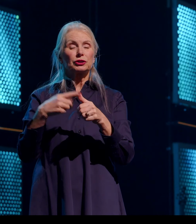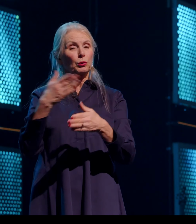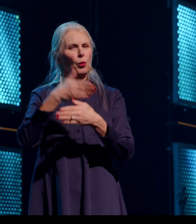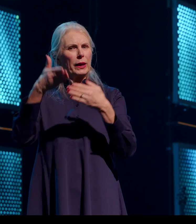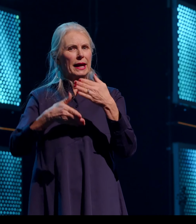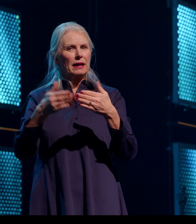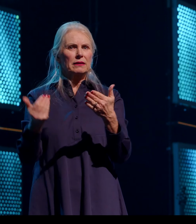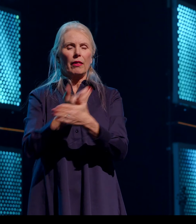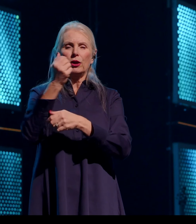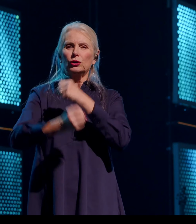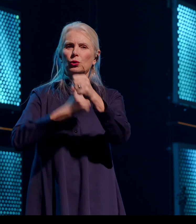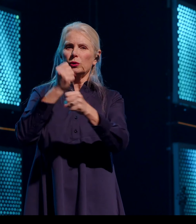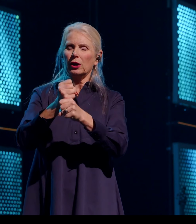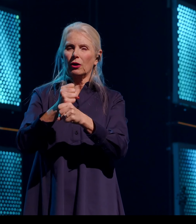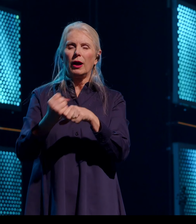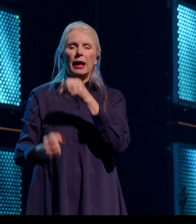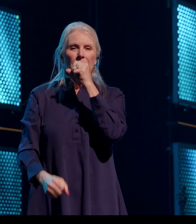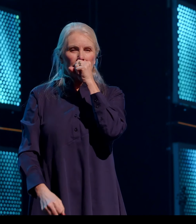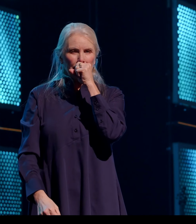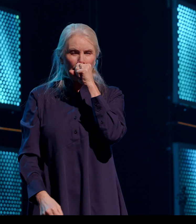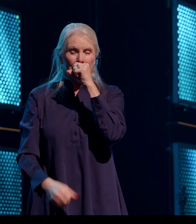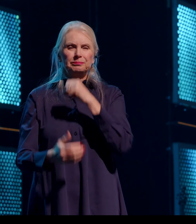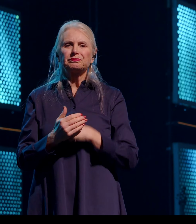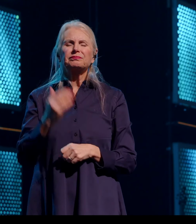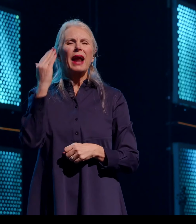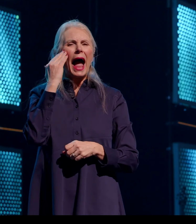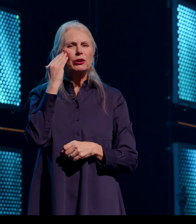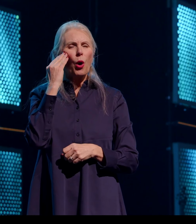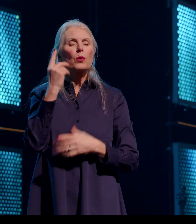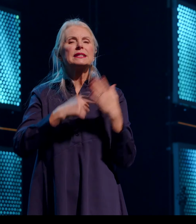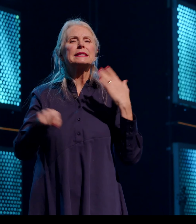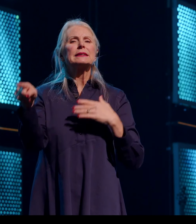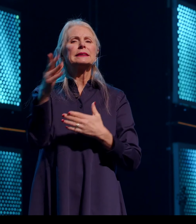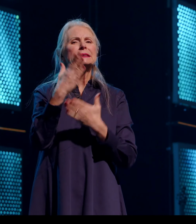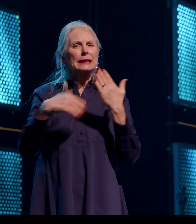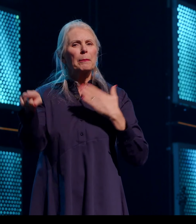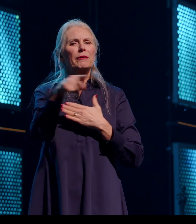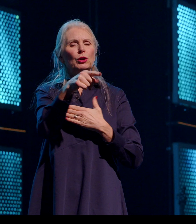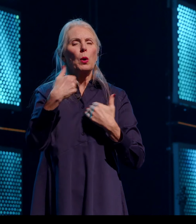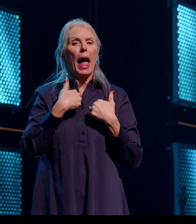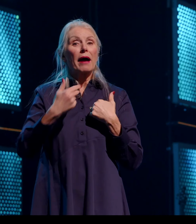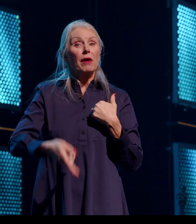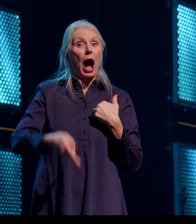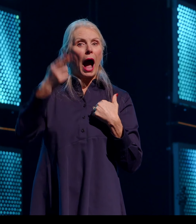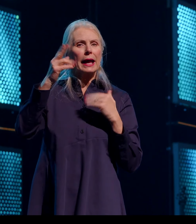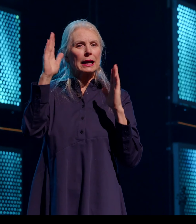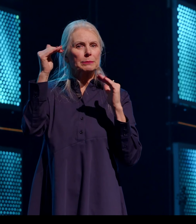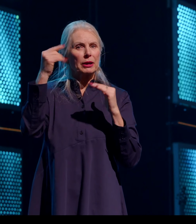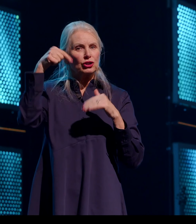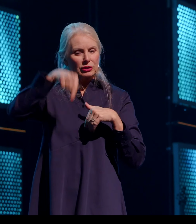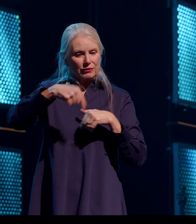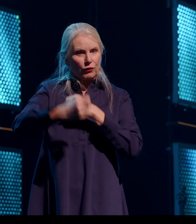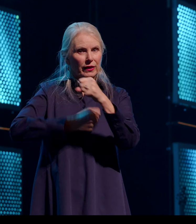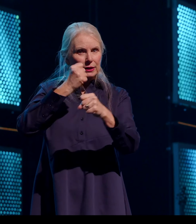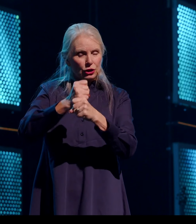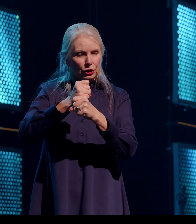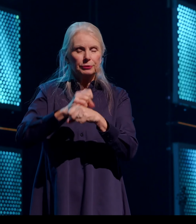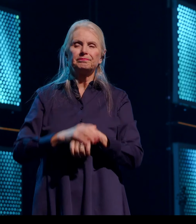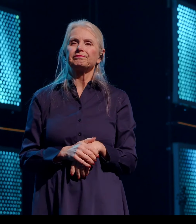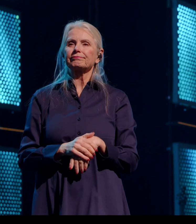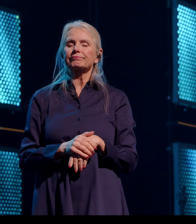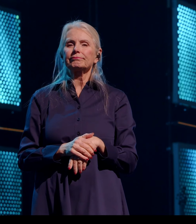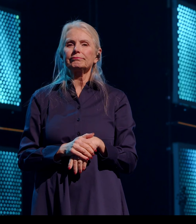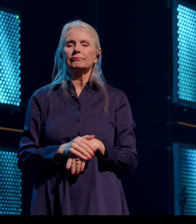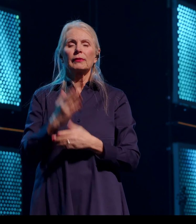first weekend of the new year. I know some of you come with high expectations for what this year has for you. I know some of you come with